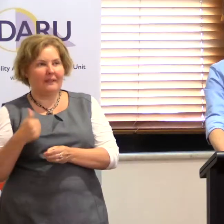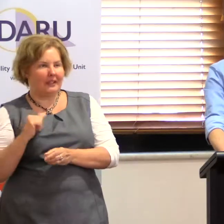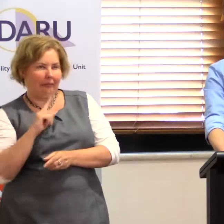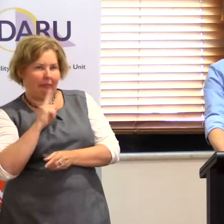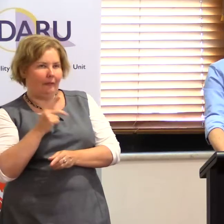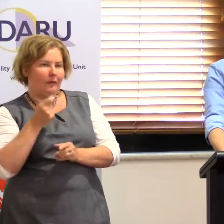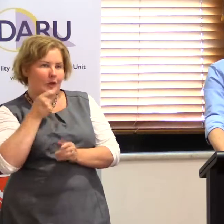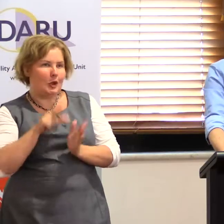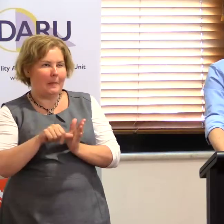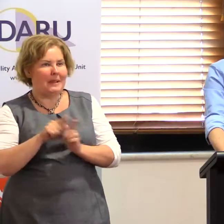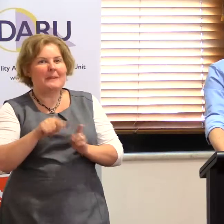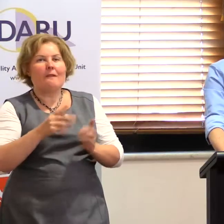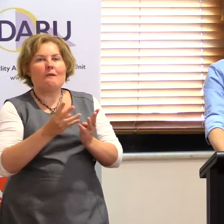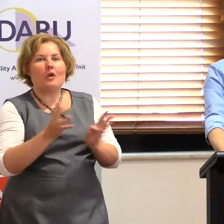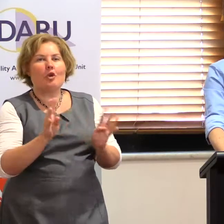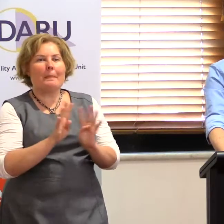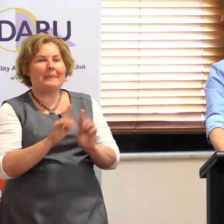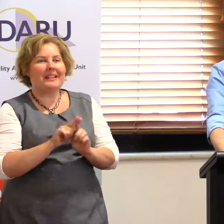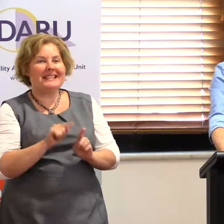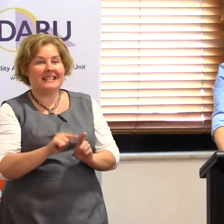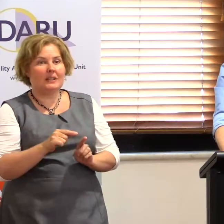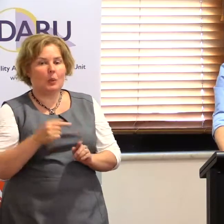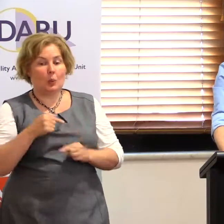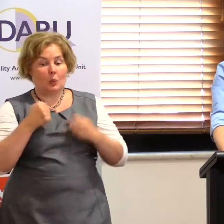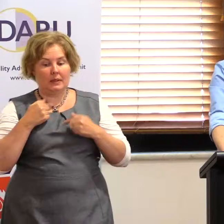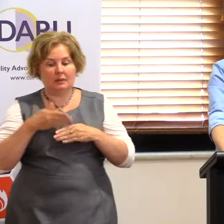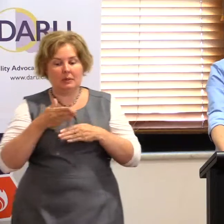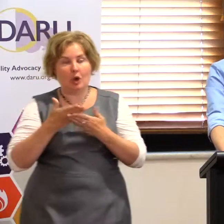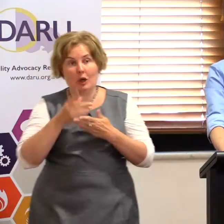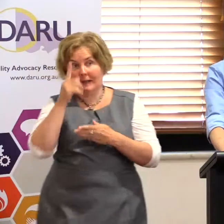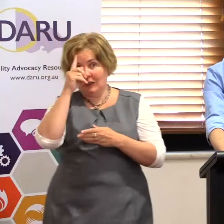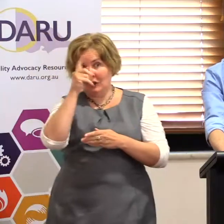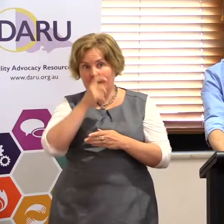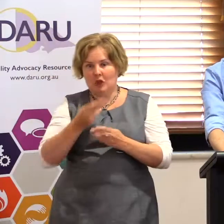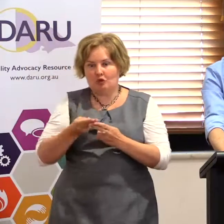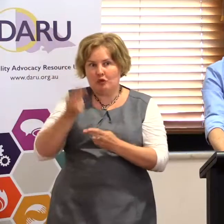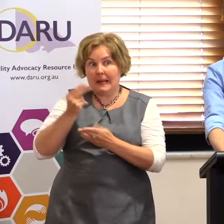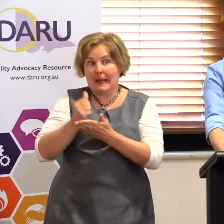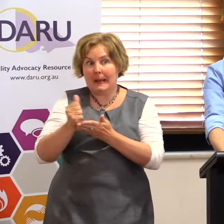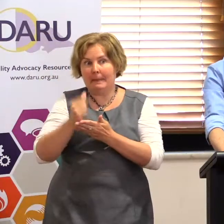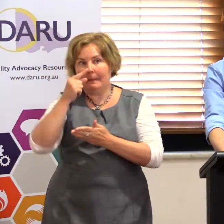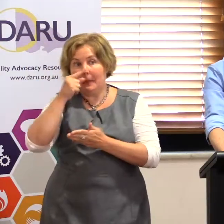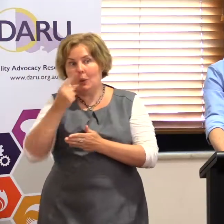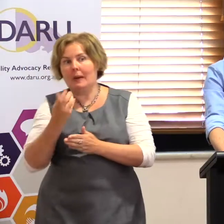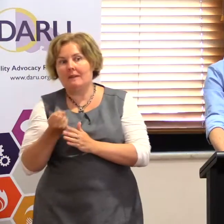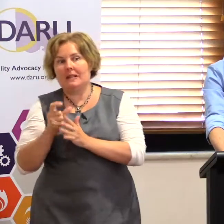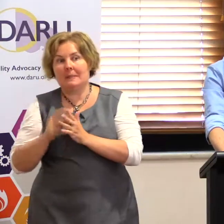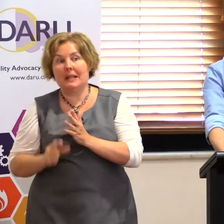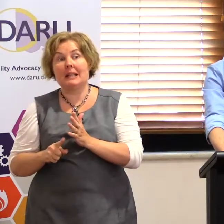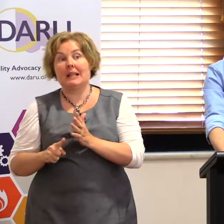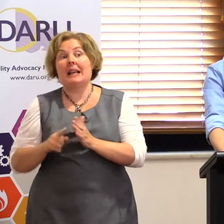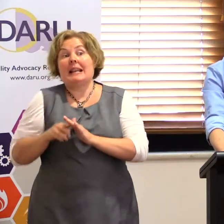but we're working on an initiative to increase the number of people with disability on Victorian boards. The figures